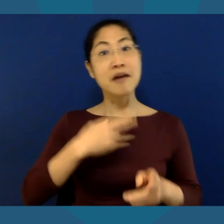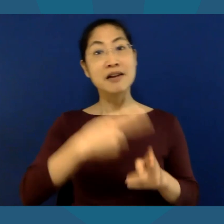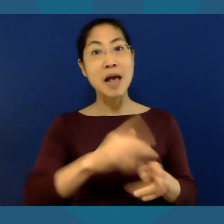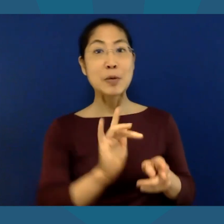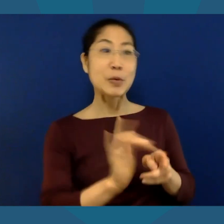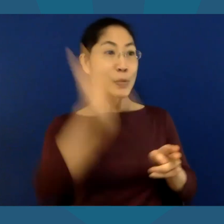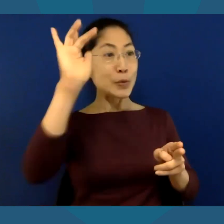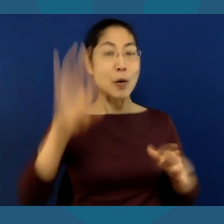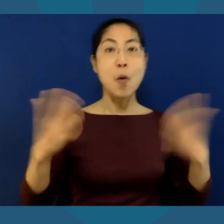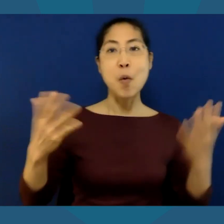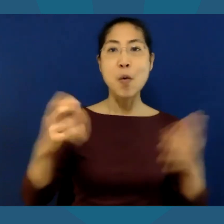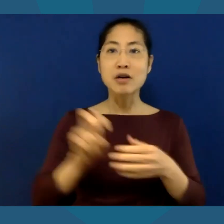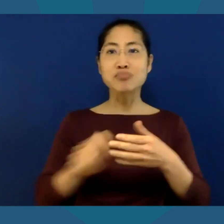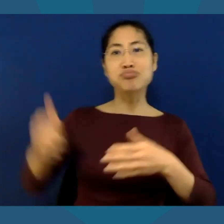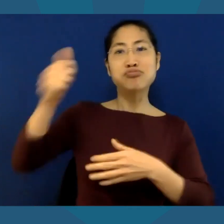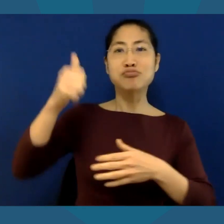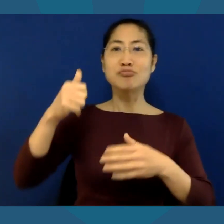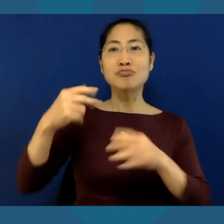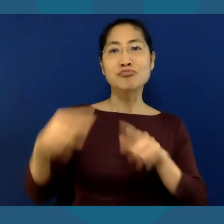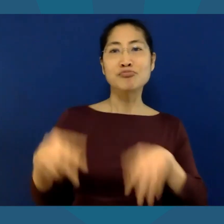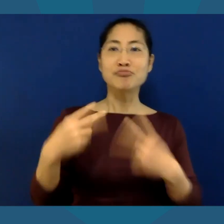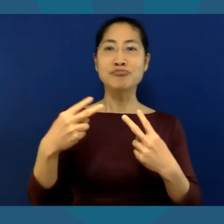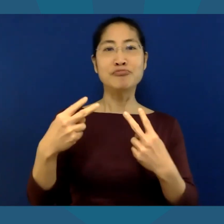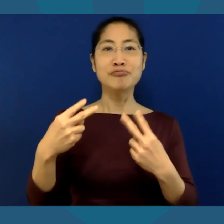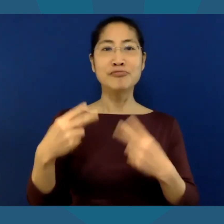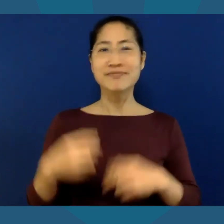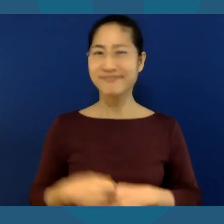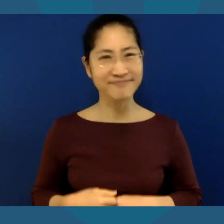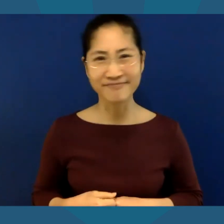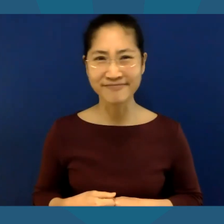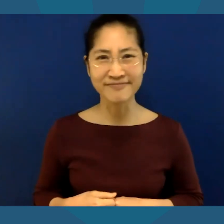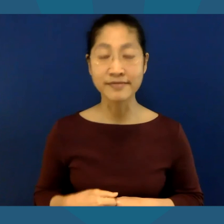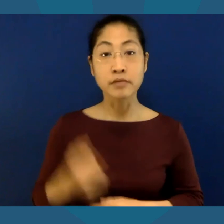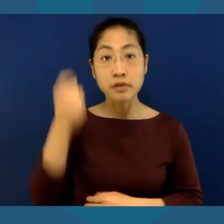I am not running for prestige or position.